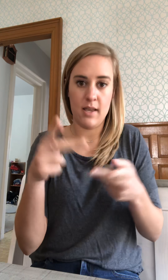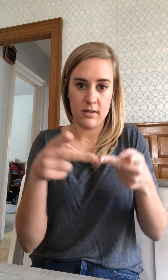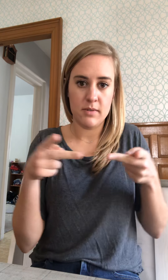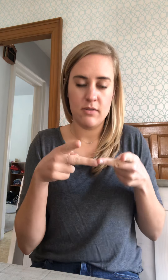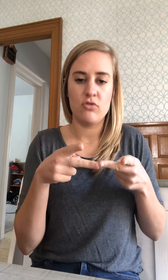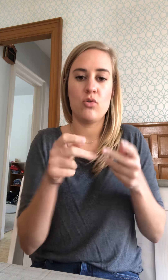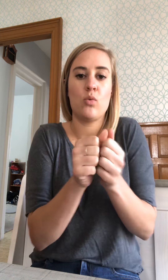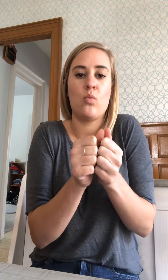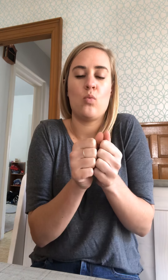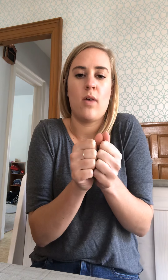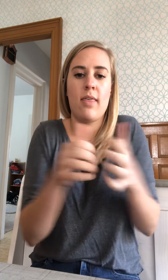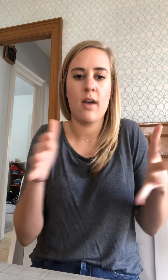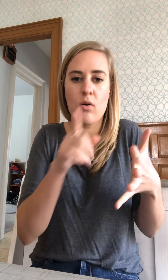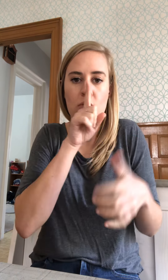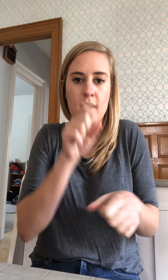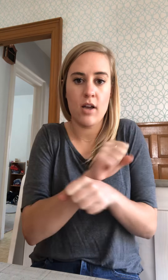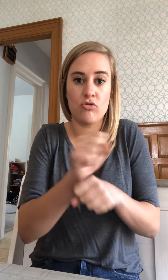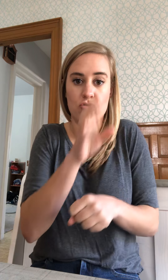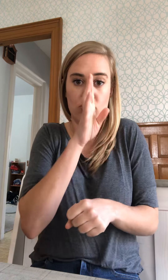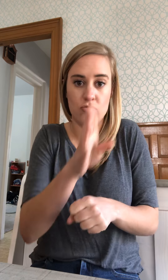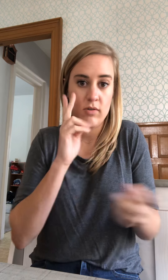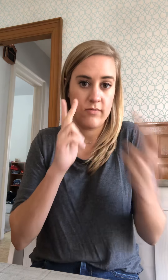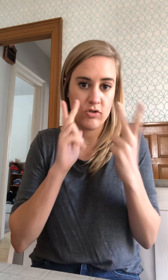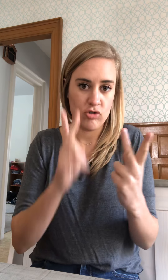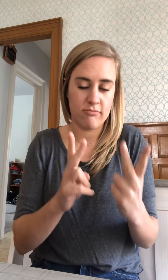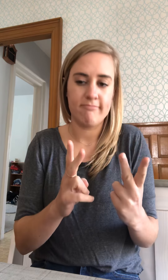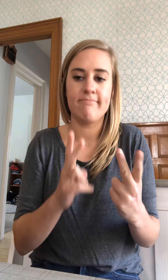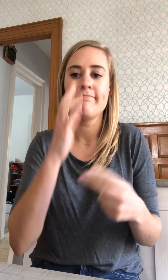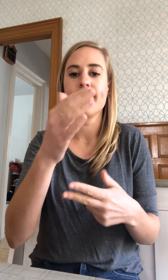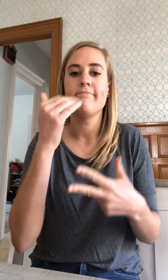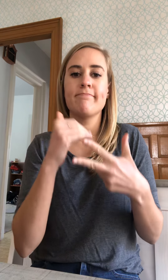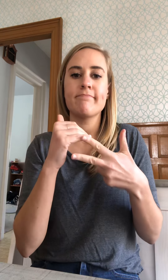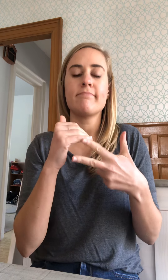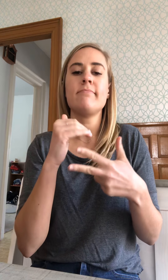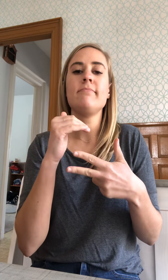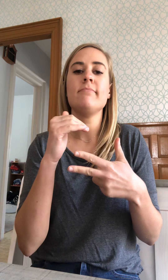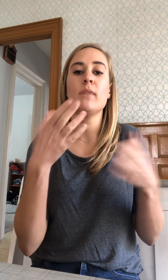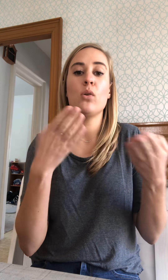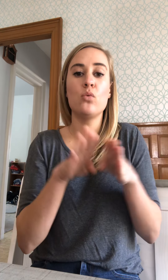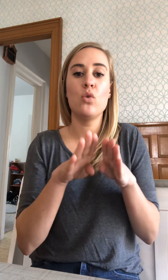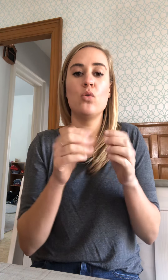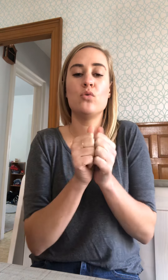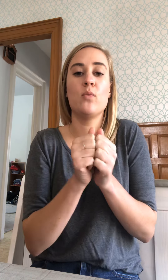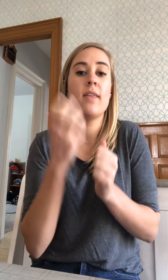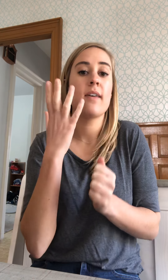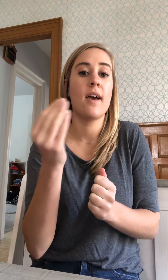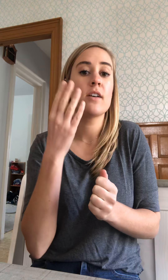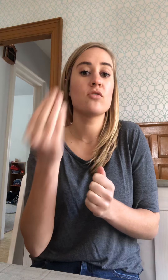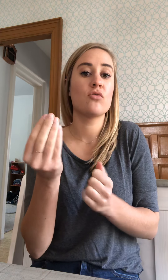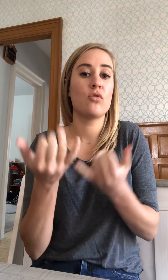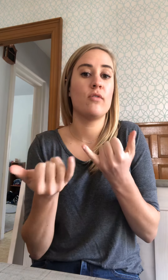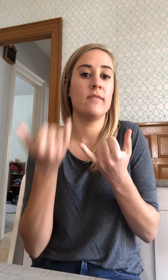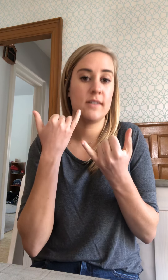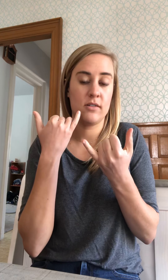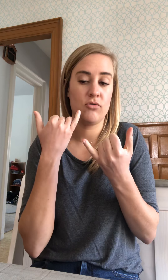the fracture under direct vision. Close with external fixation. We do the same thing in fracture